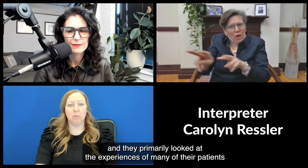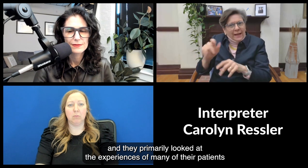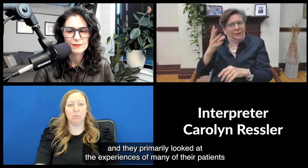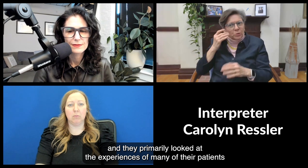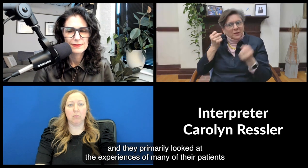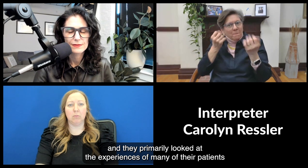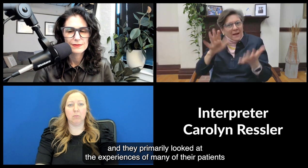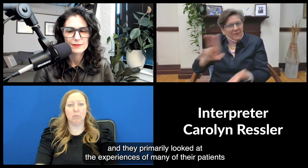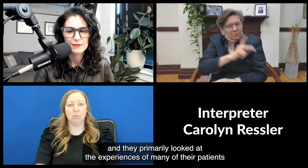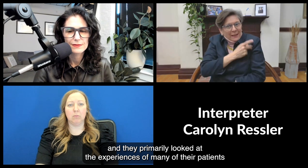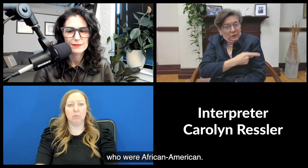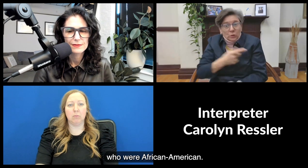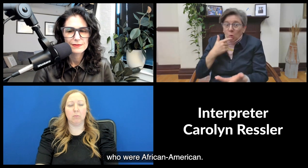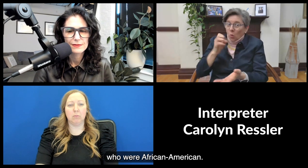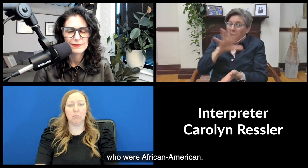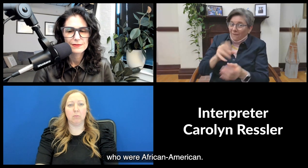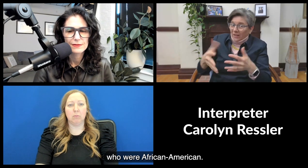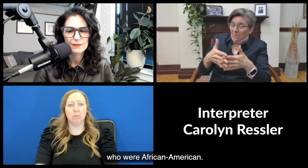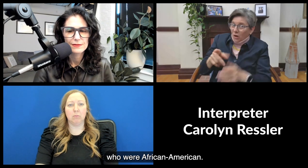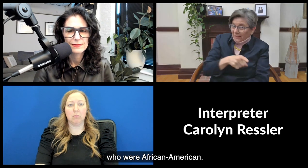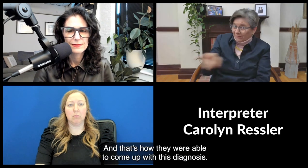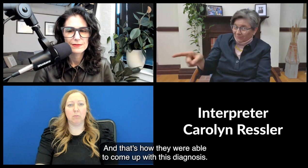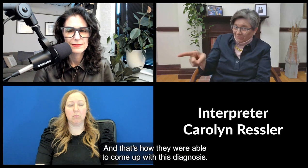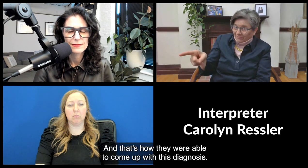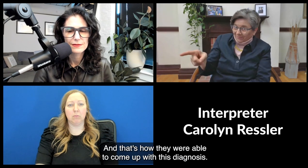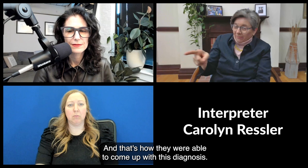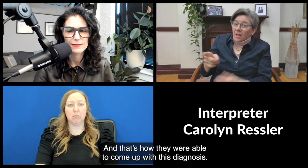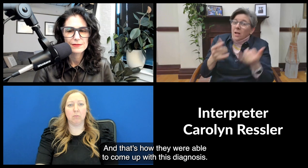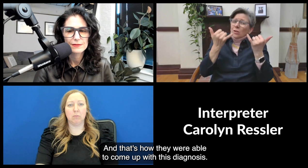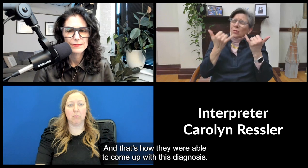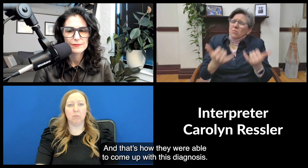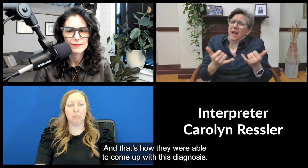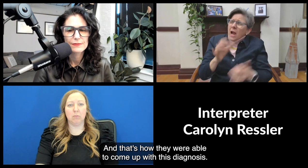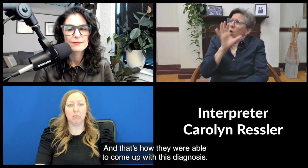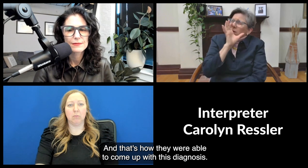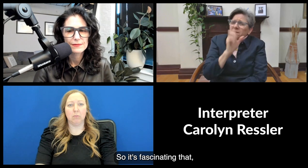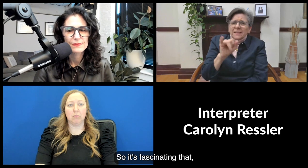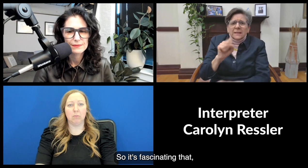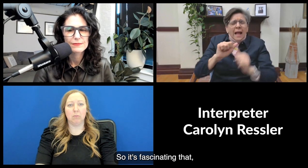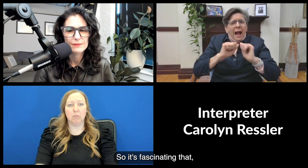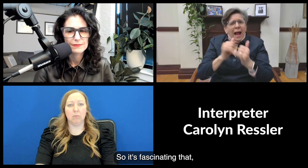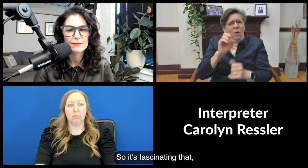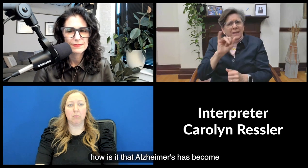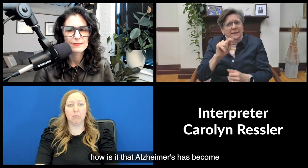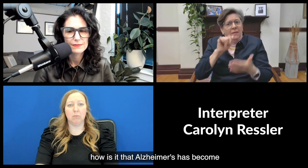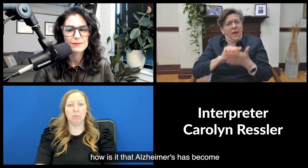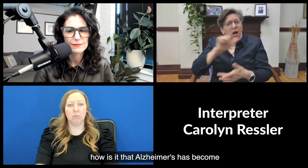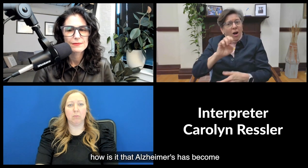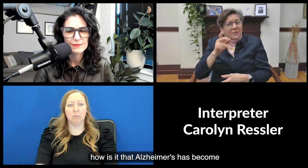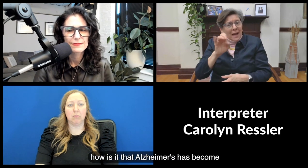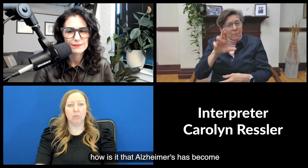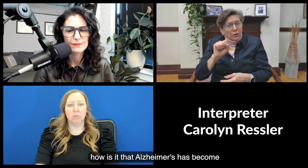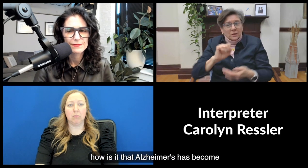and they primarily looked at the experiences of many of their patients who were African-American. And that's how they were able to come up with this diagnosis.